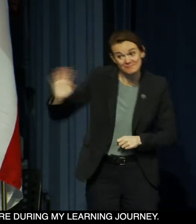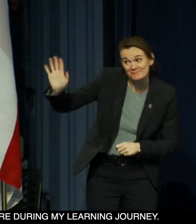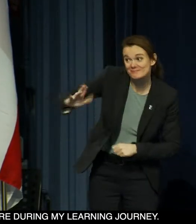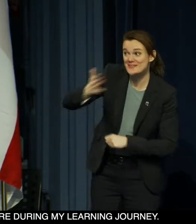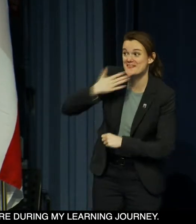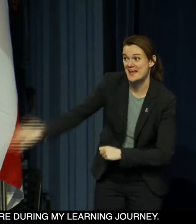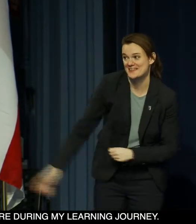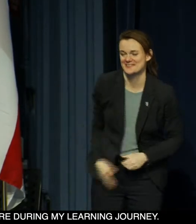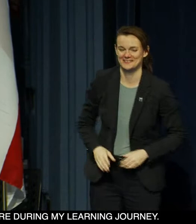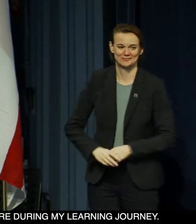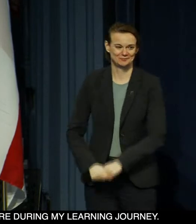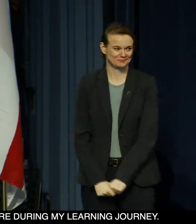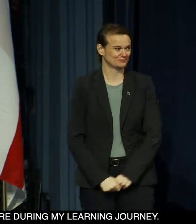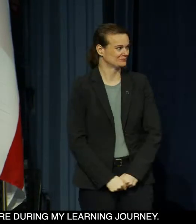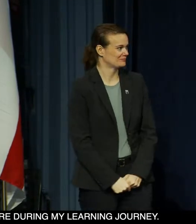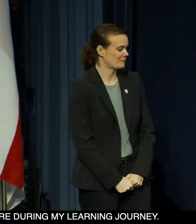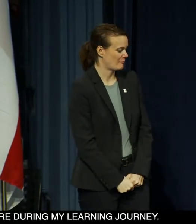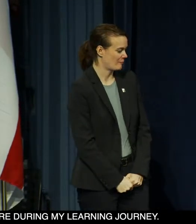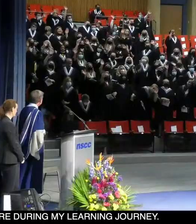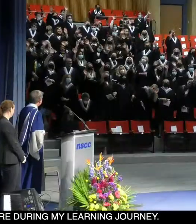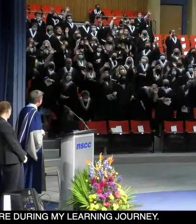to say thank you.